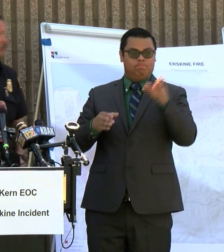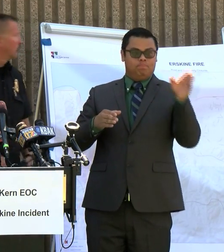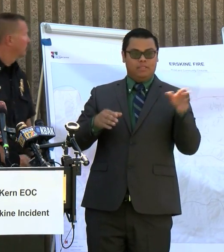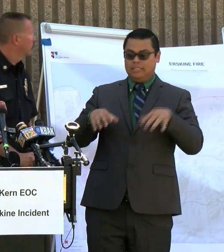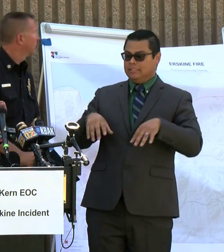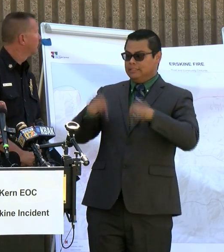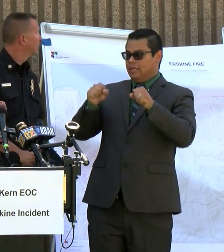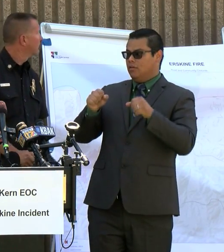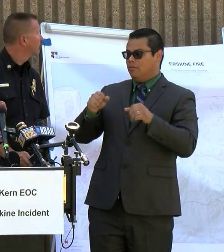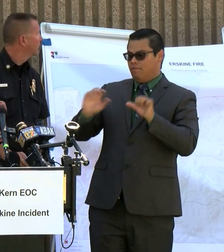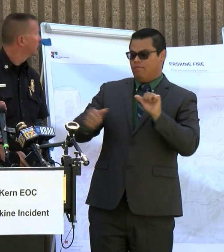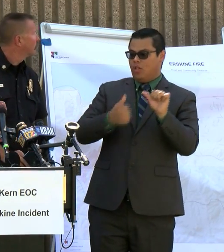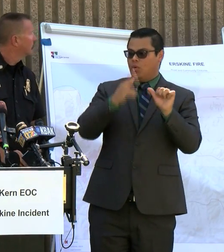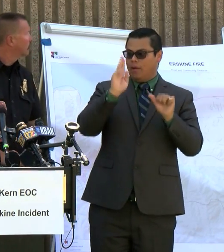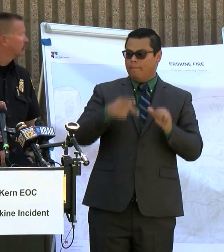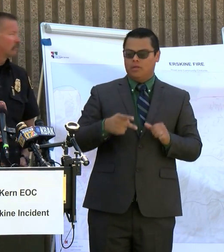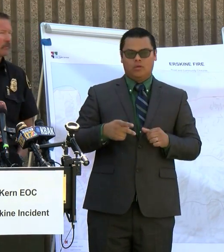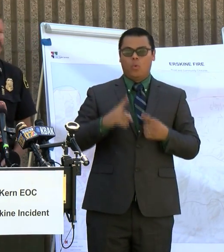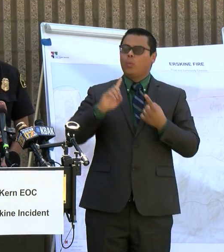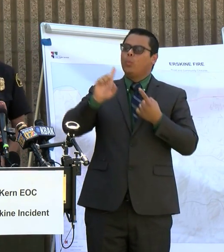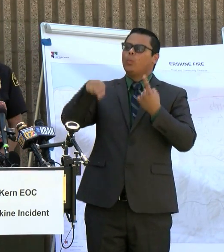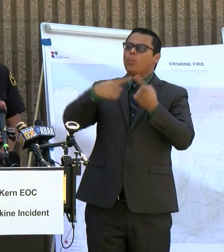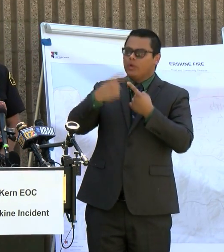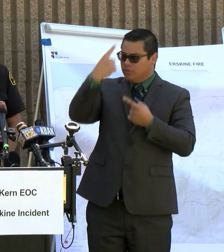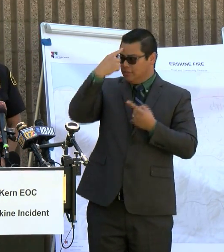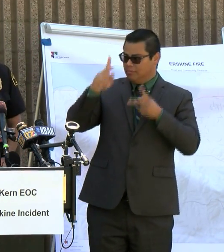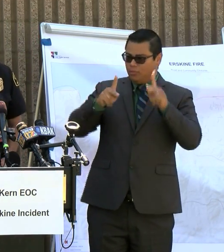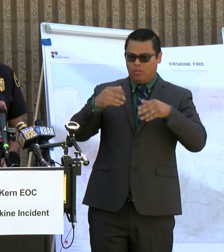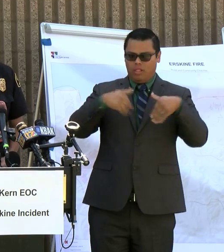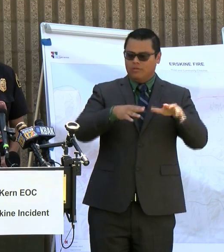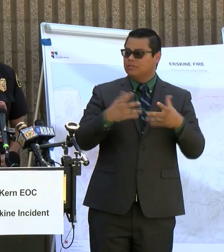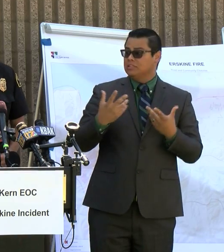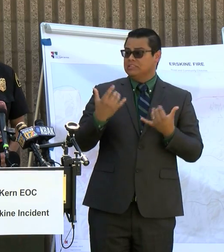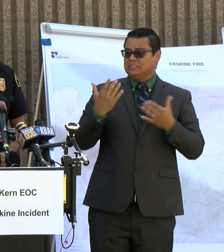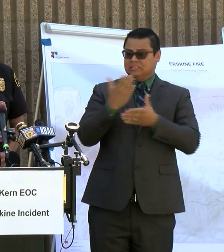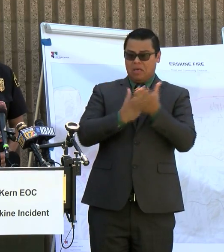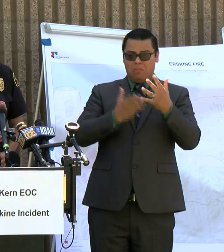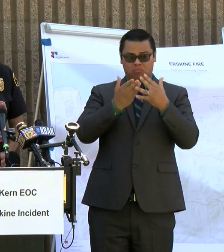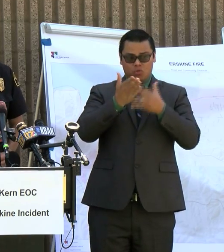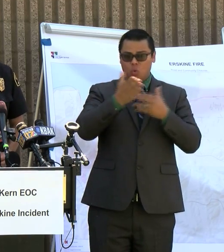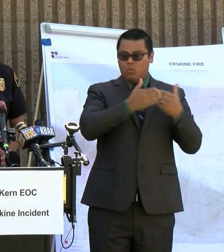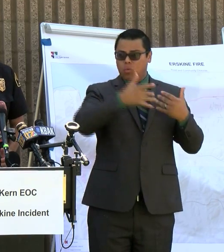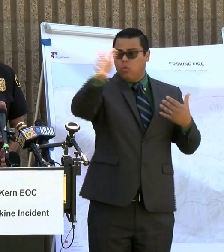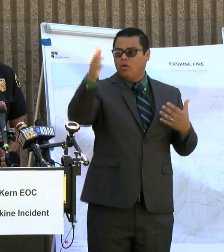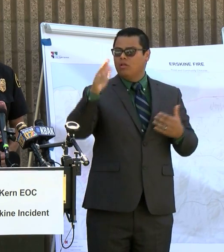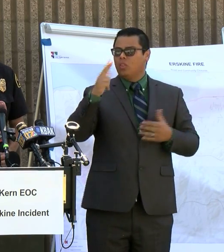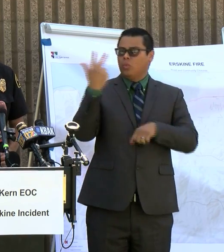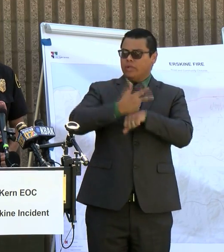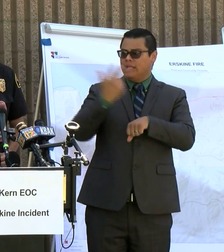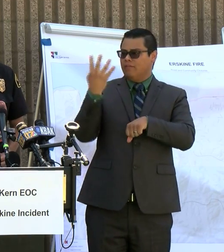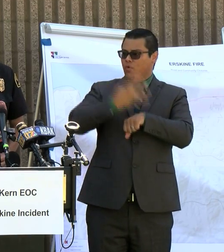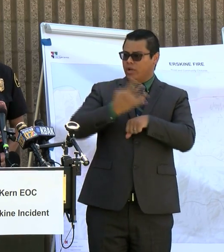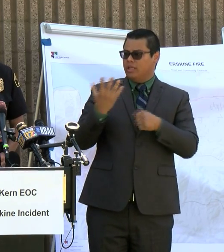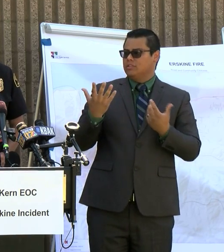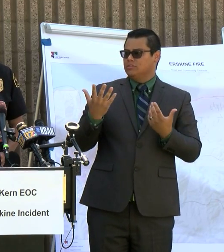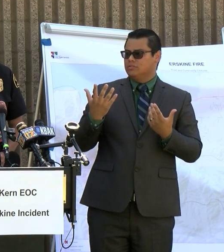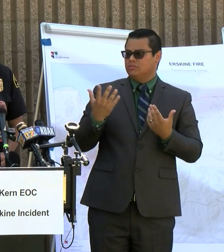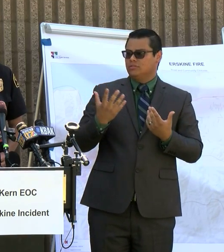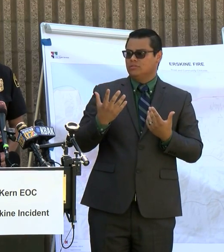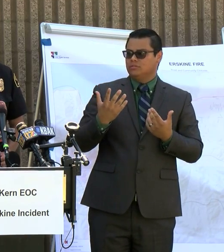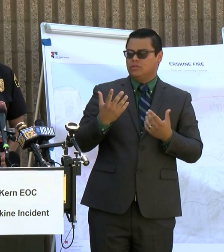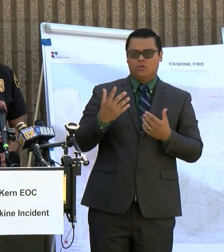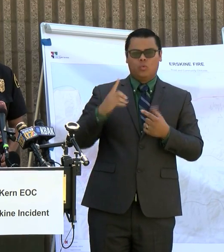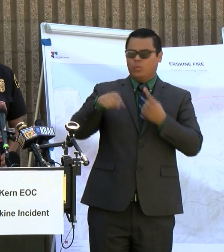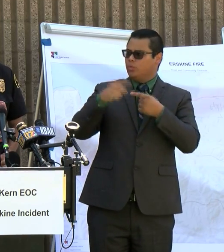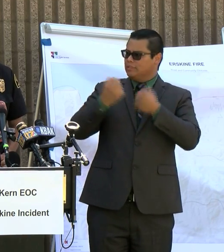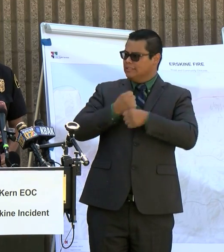homes? The fire burned through, a couple days ago, 3 days ago for some of them in South Lake and Mountain Mesa. So how long will it be? When will